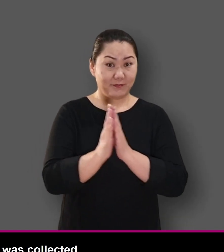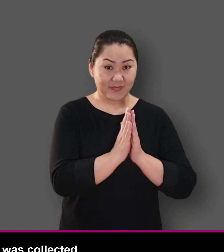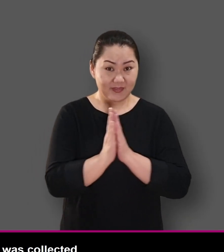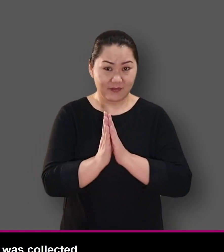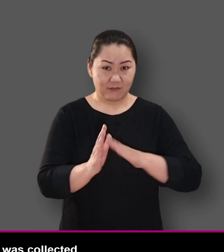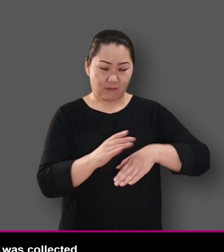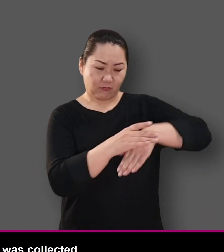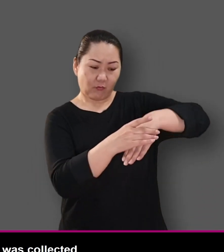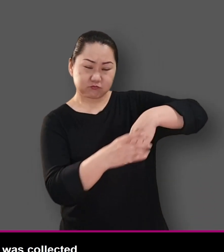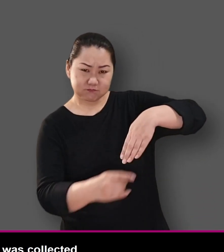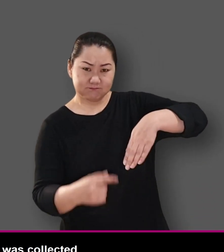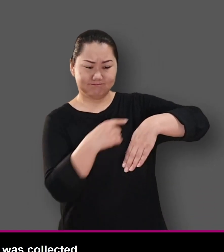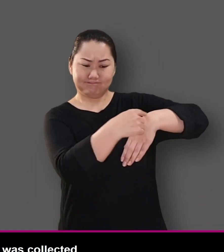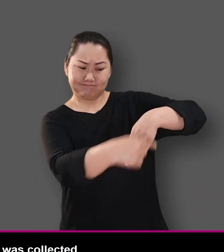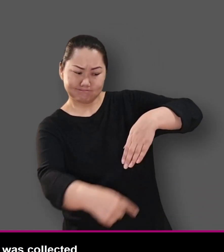The data was collected,